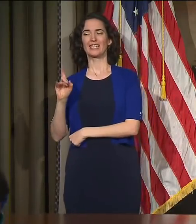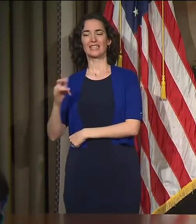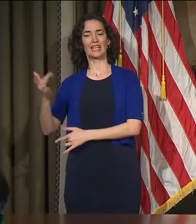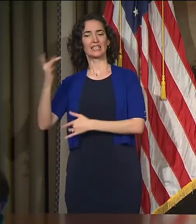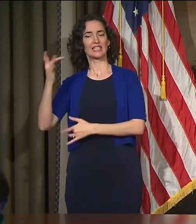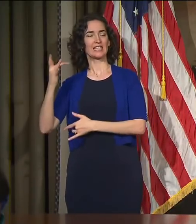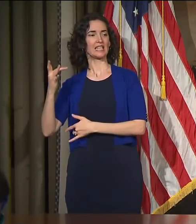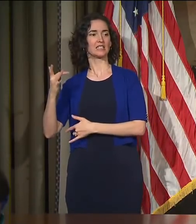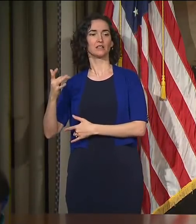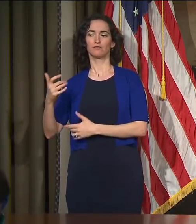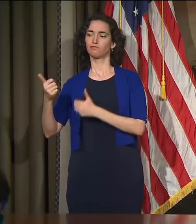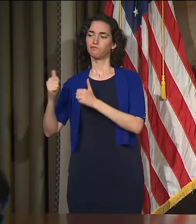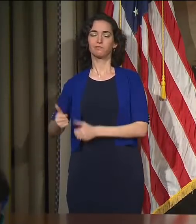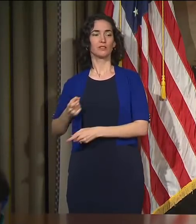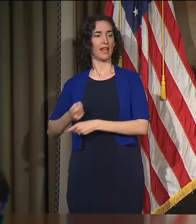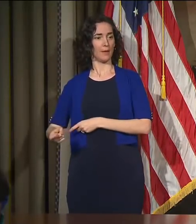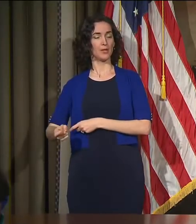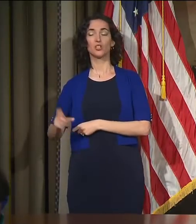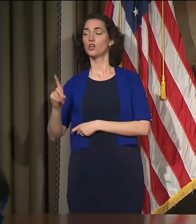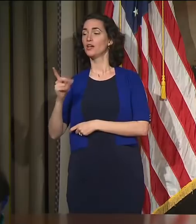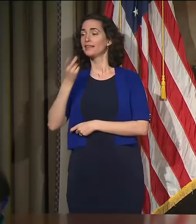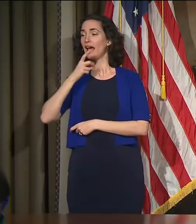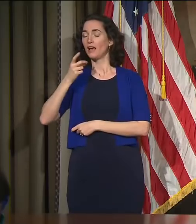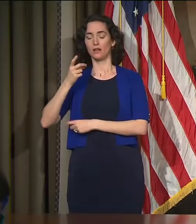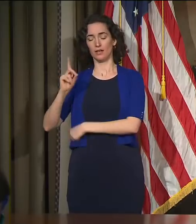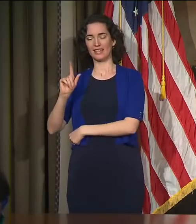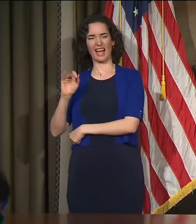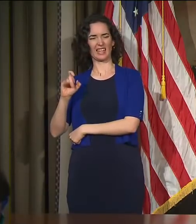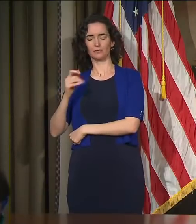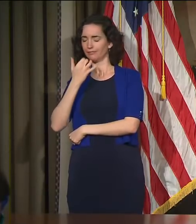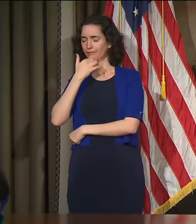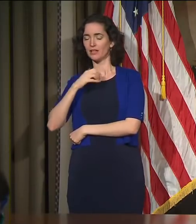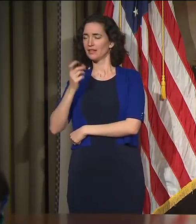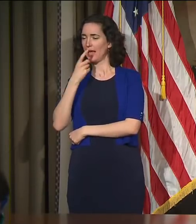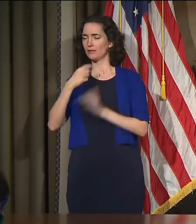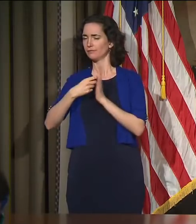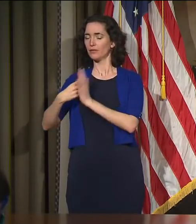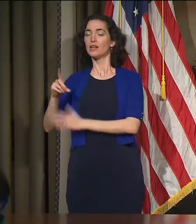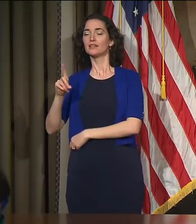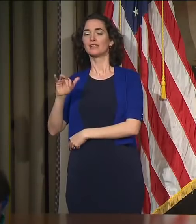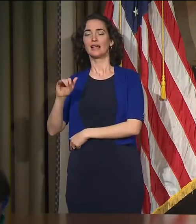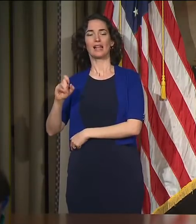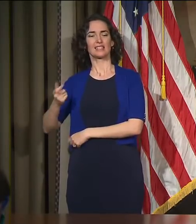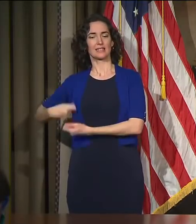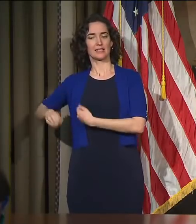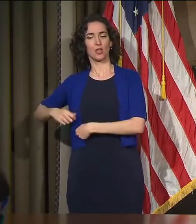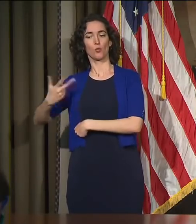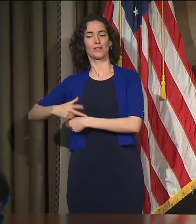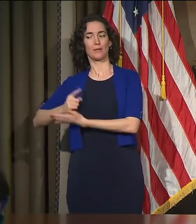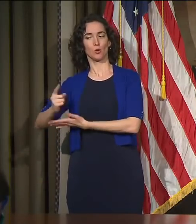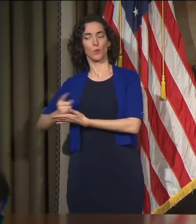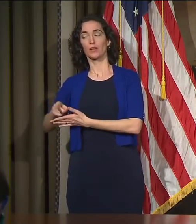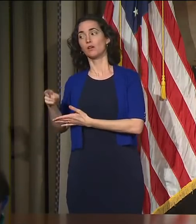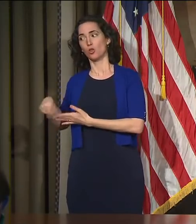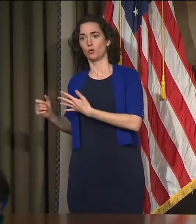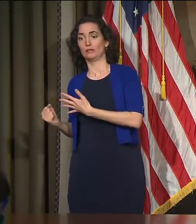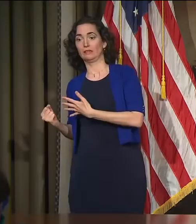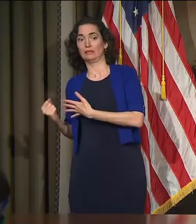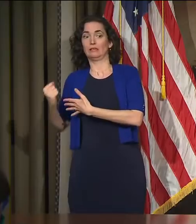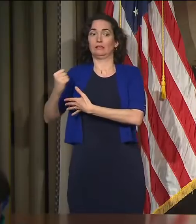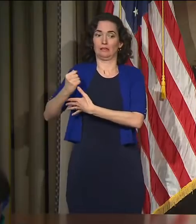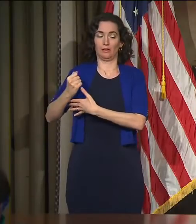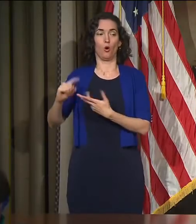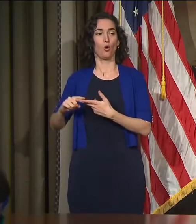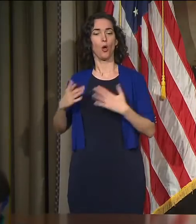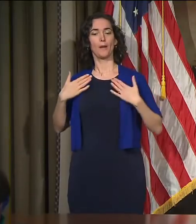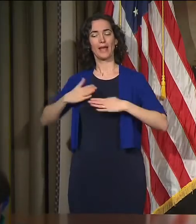dialysis 3 times a week, are very close to the top of the priority list, and that they are chronically